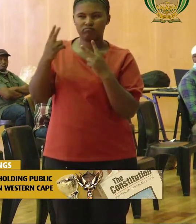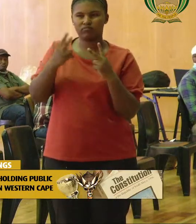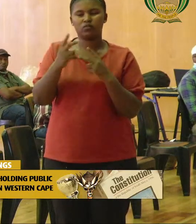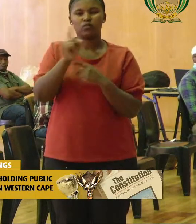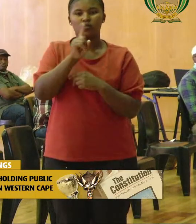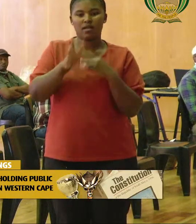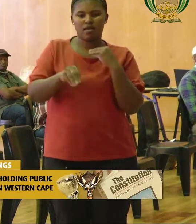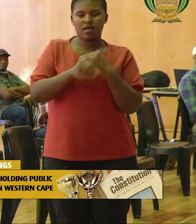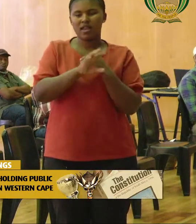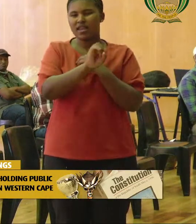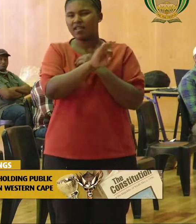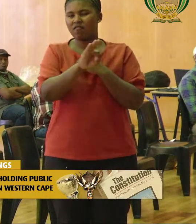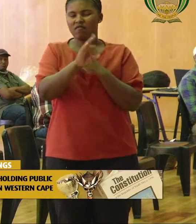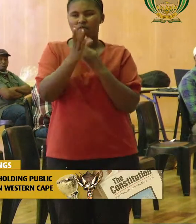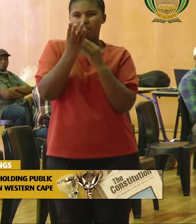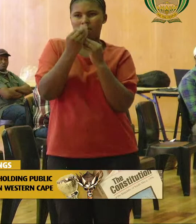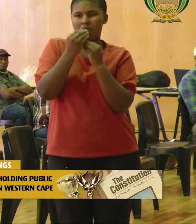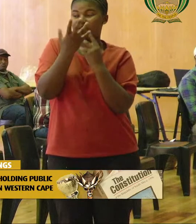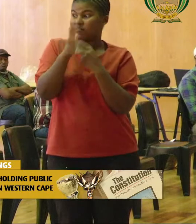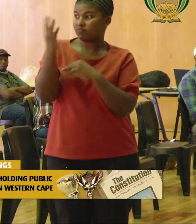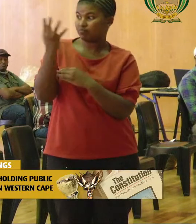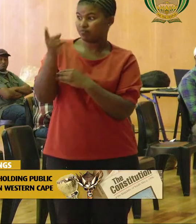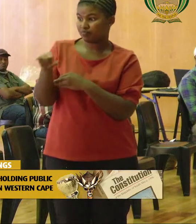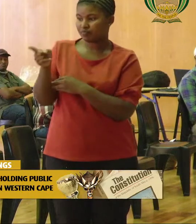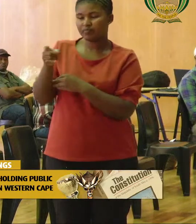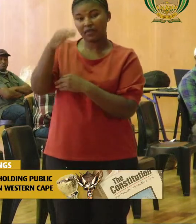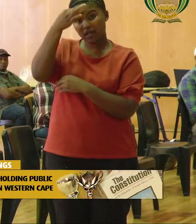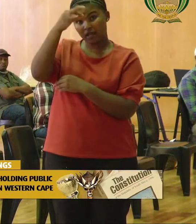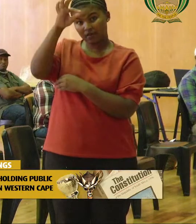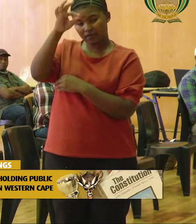to my members, government and the